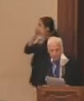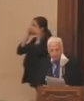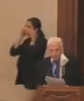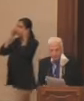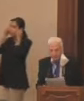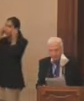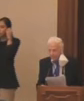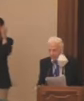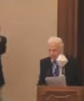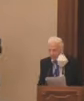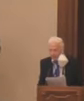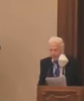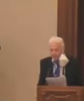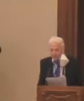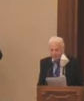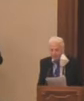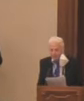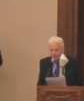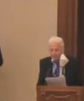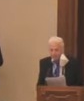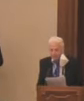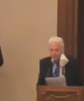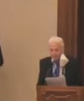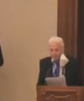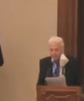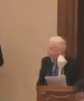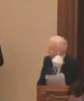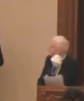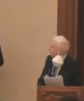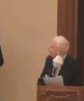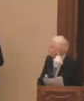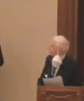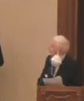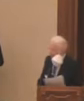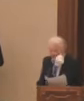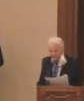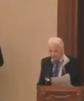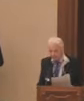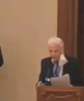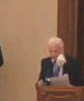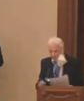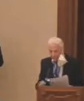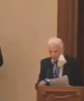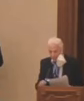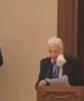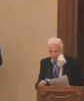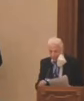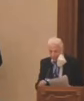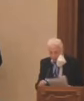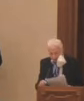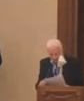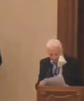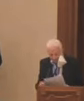States. Yes, I am available. I am here. Okay, okay, fine. Should I share